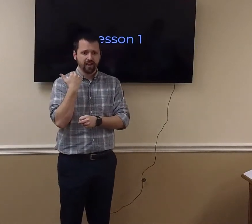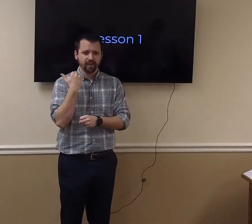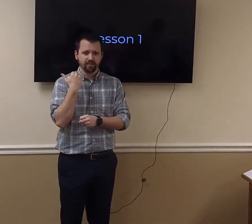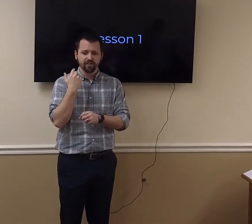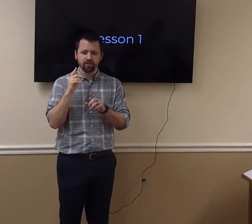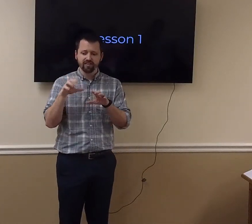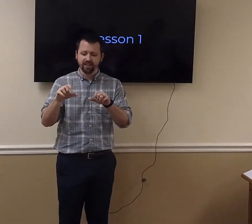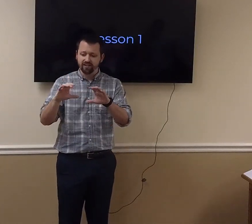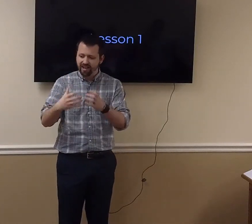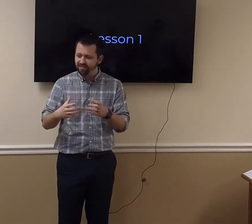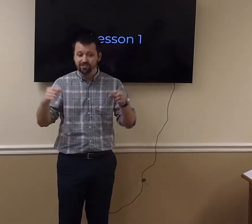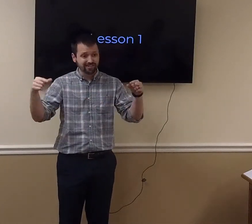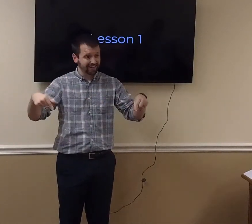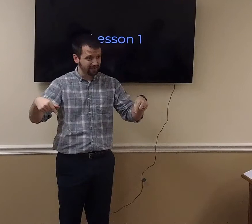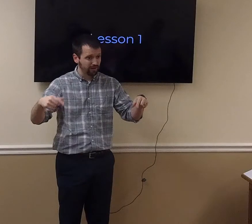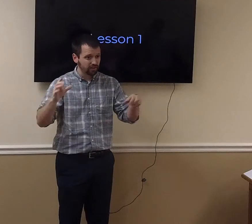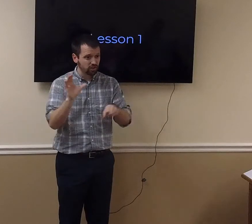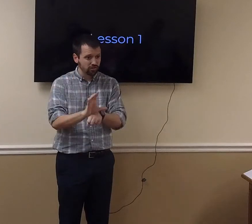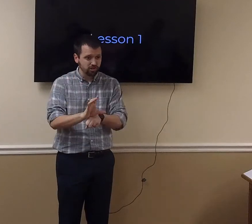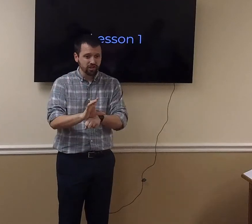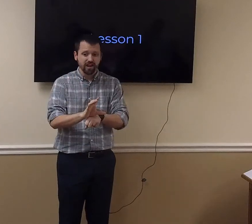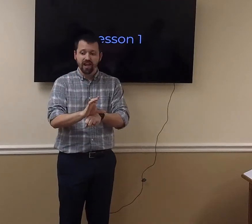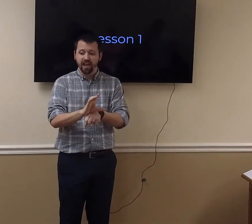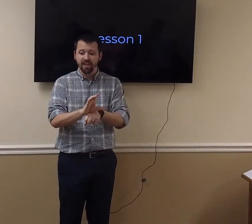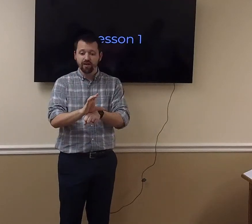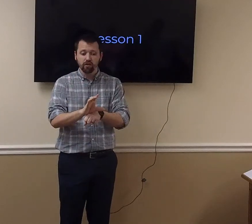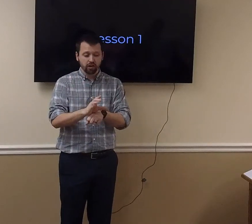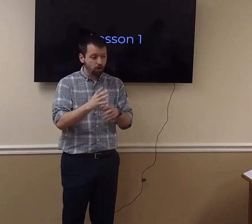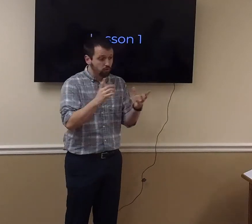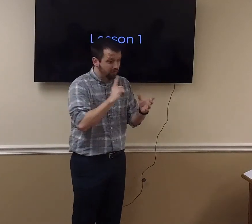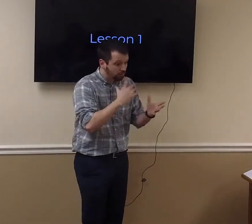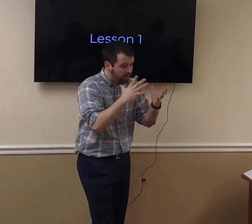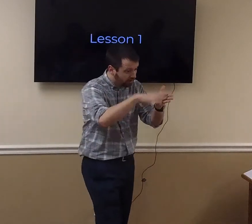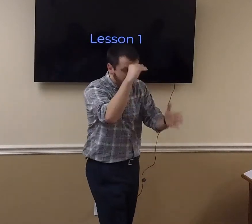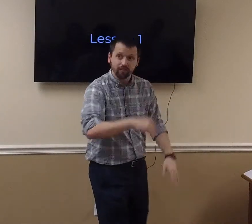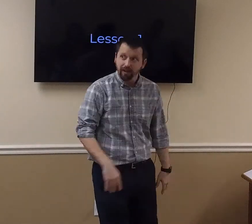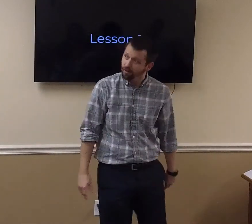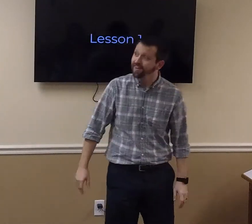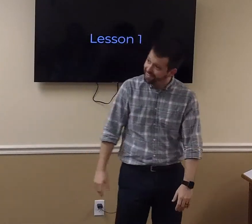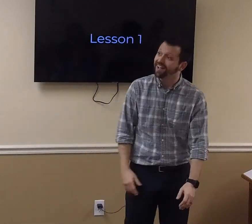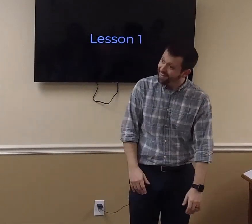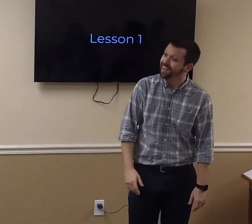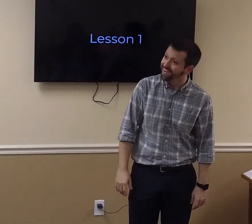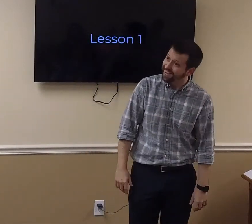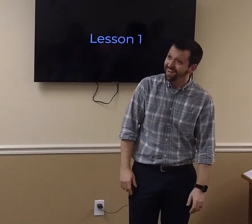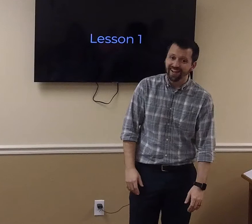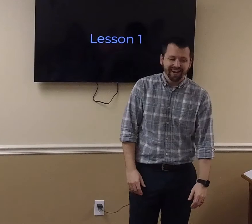And so I started taking a class, just like this one at a church, and they were like, oh, you really want to learn? I was like, well, yeah. And they're